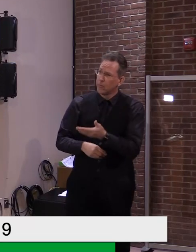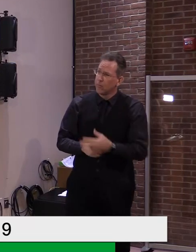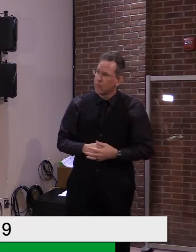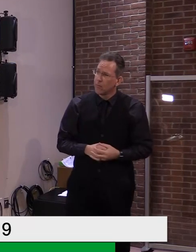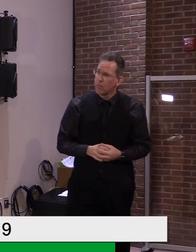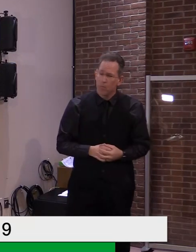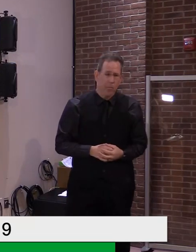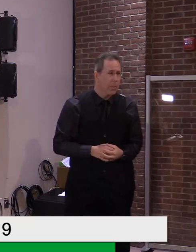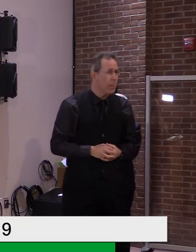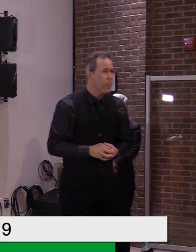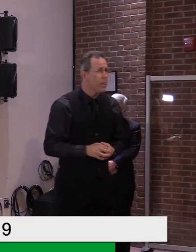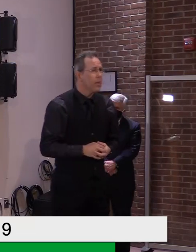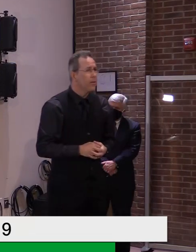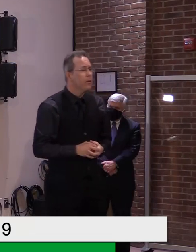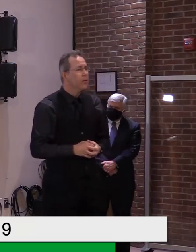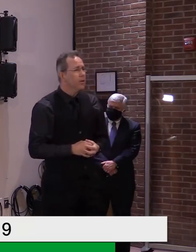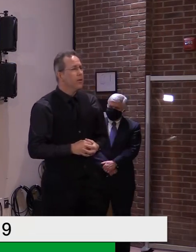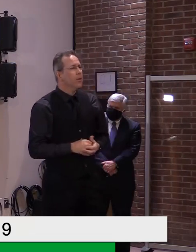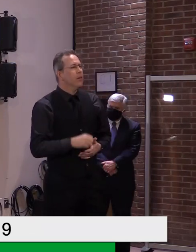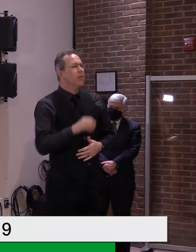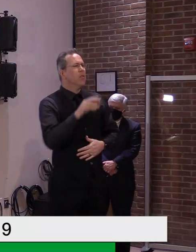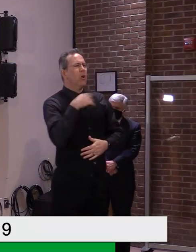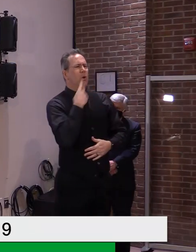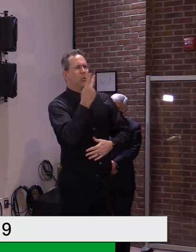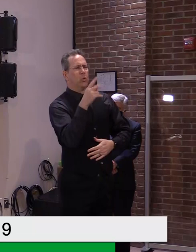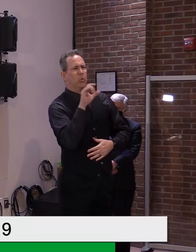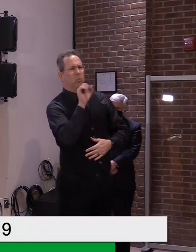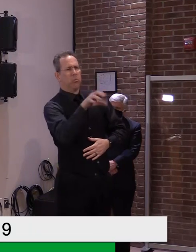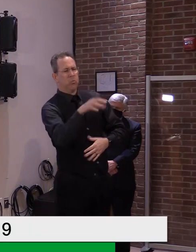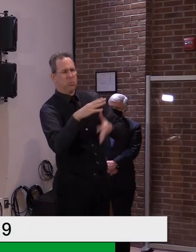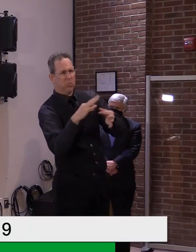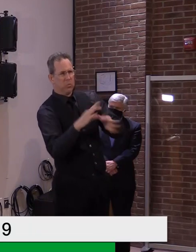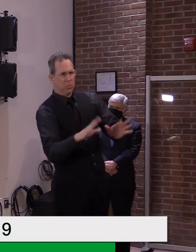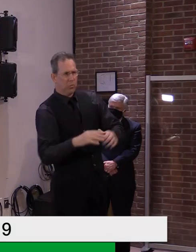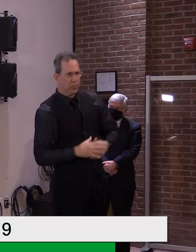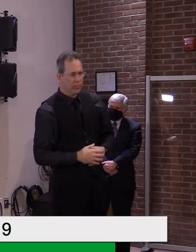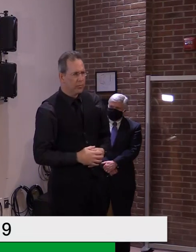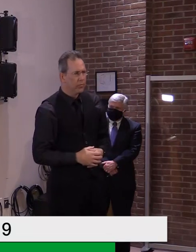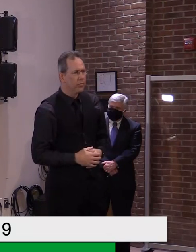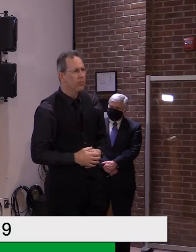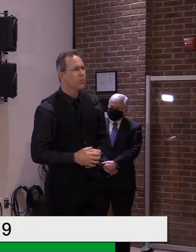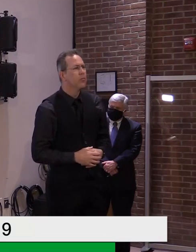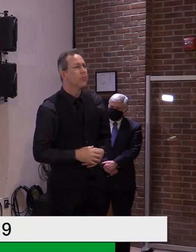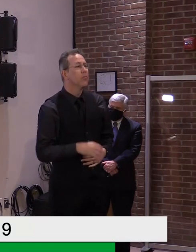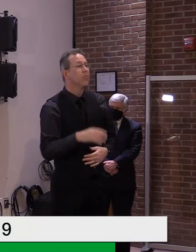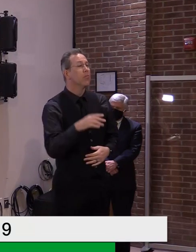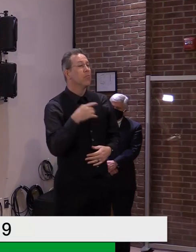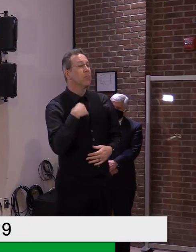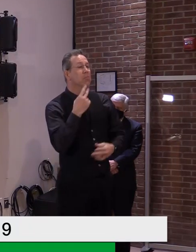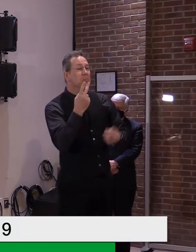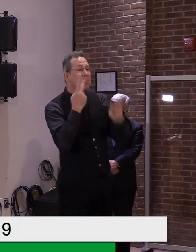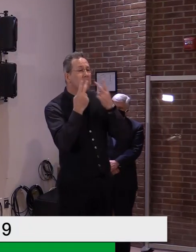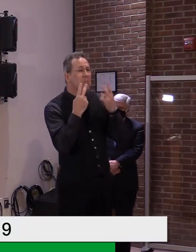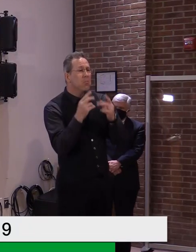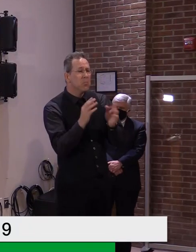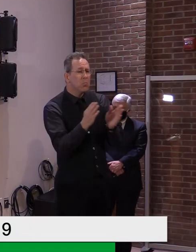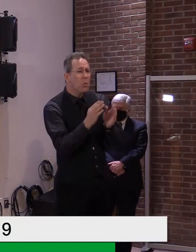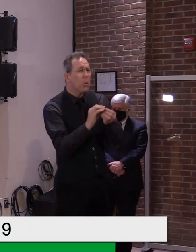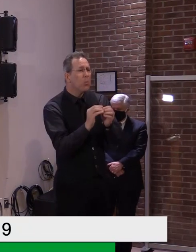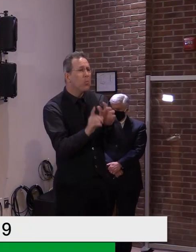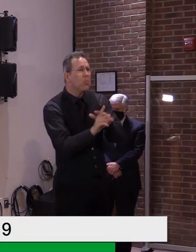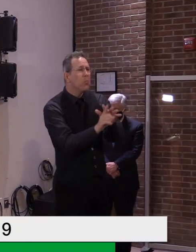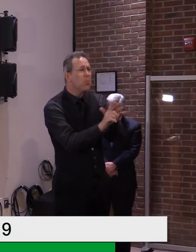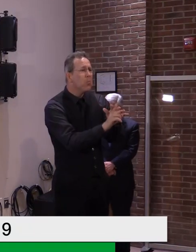Just one or two comments to add. We've seen a number of very small numbers of cases or outbreaks that a variety